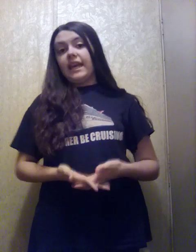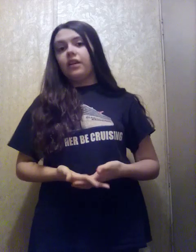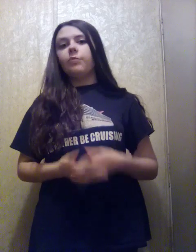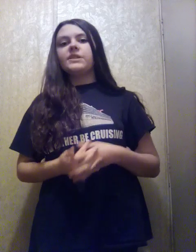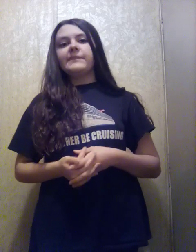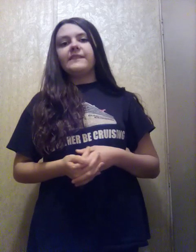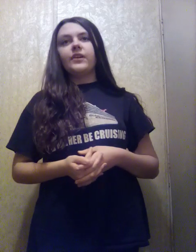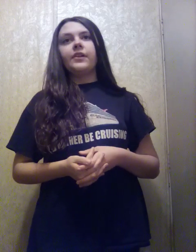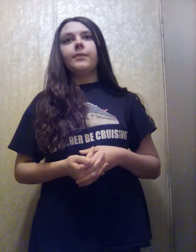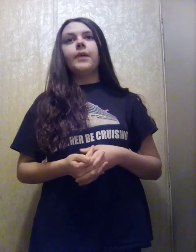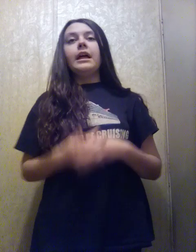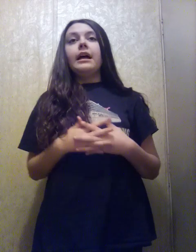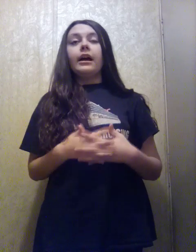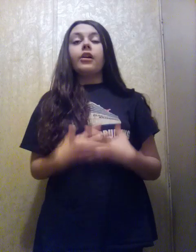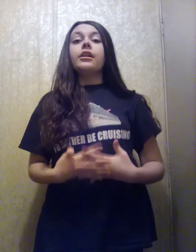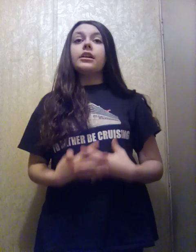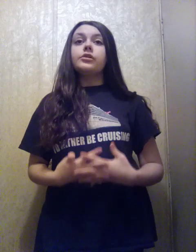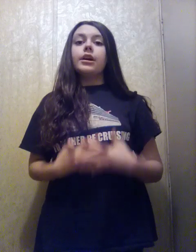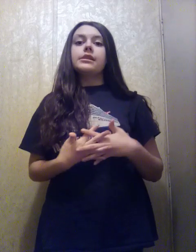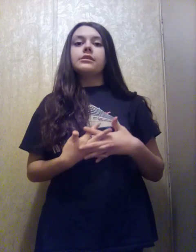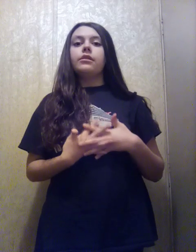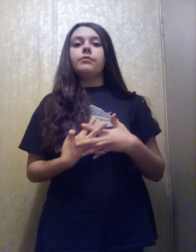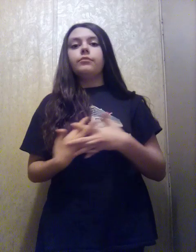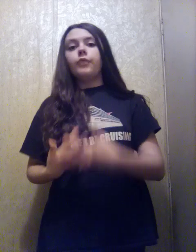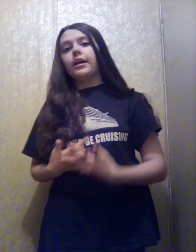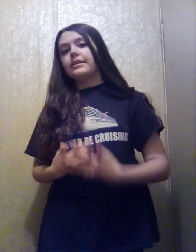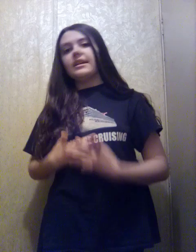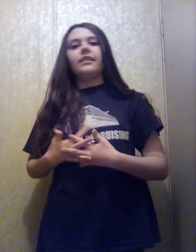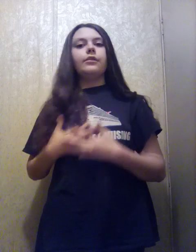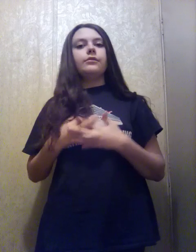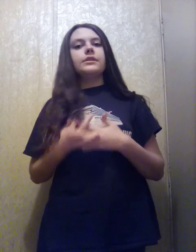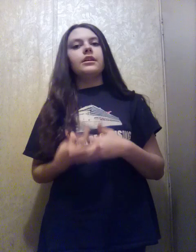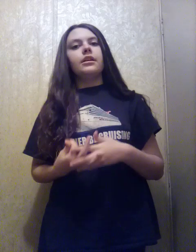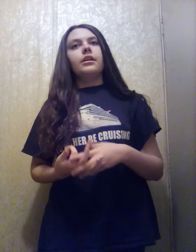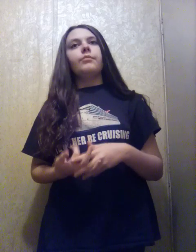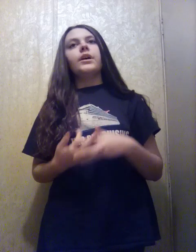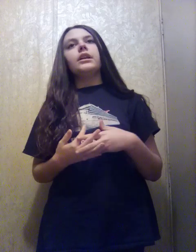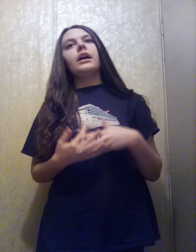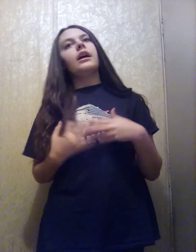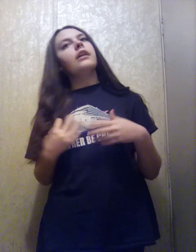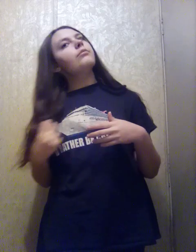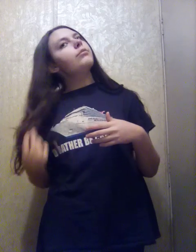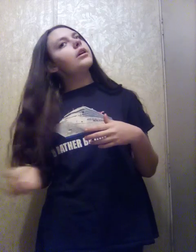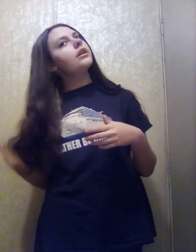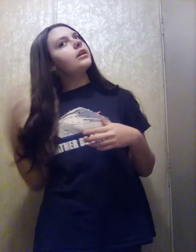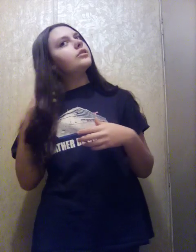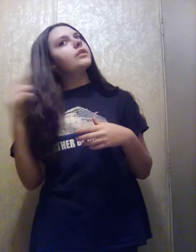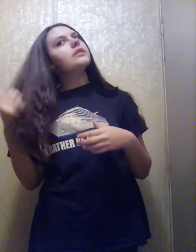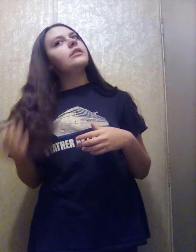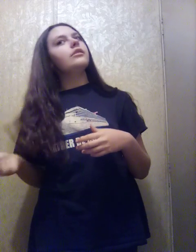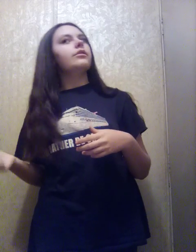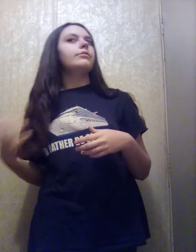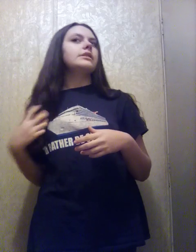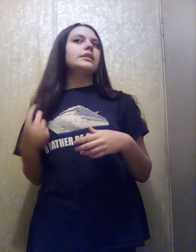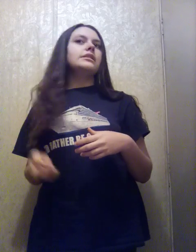hate comments specifically. I already addressed on why I say those, but I want to address another reason I